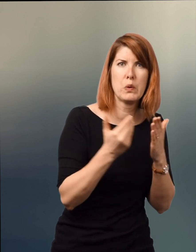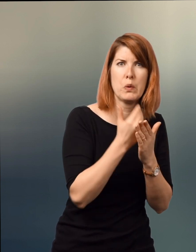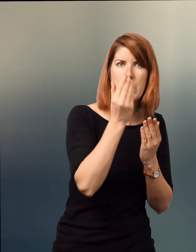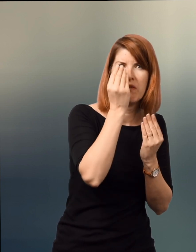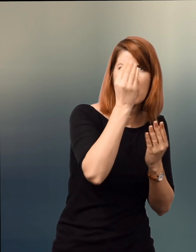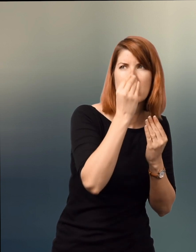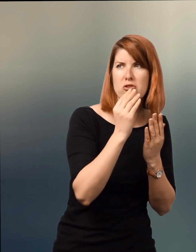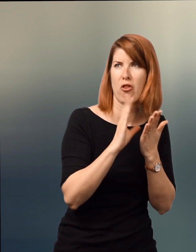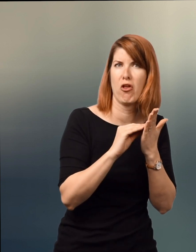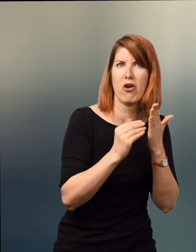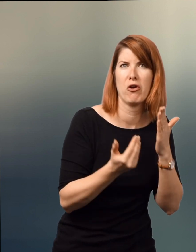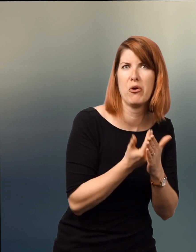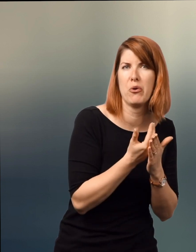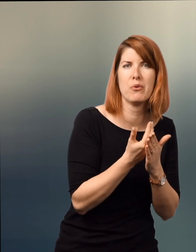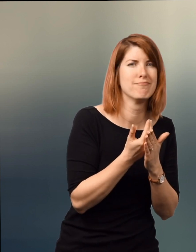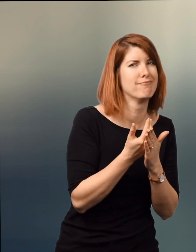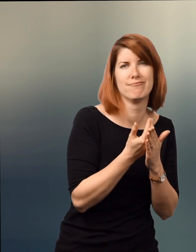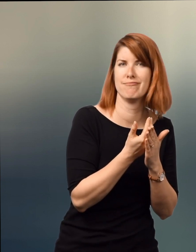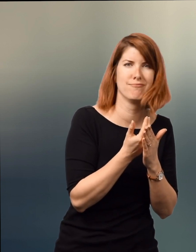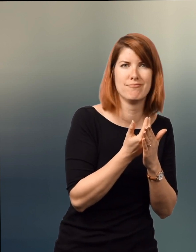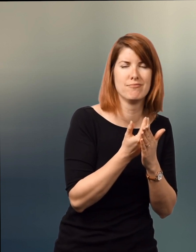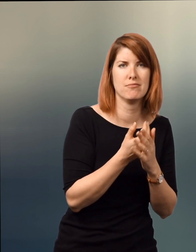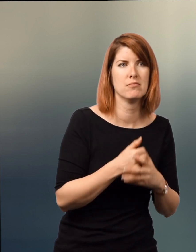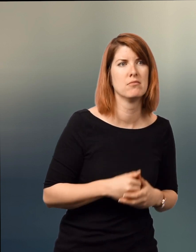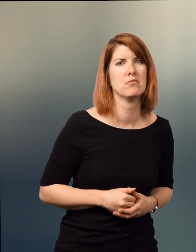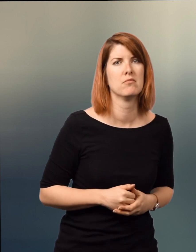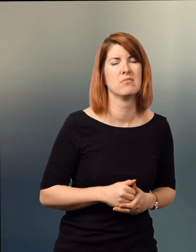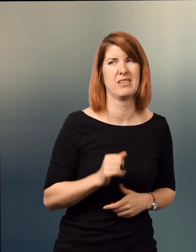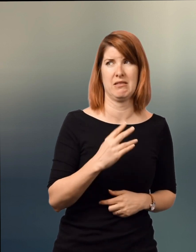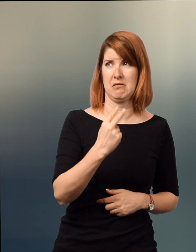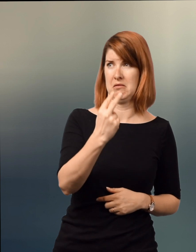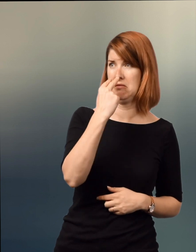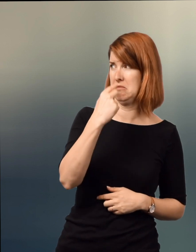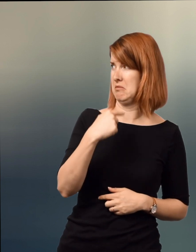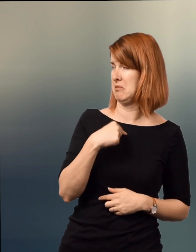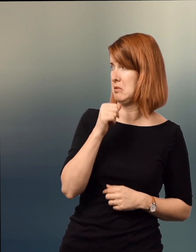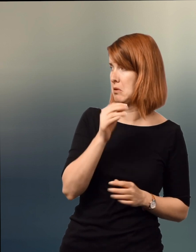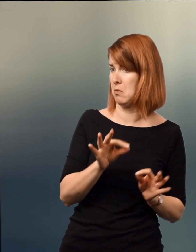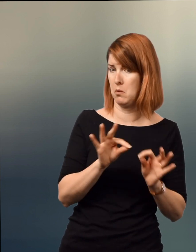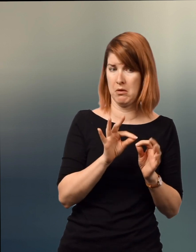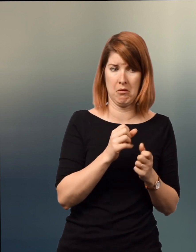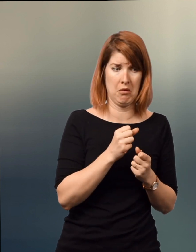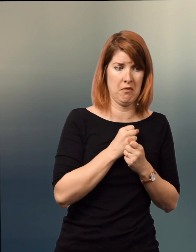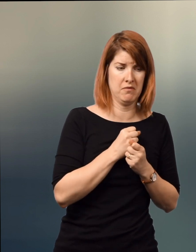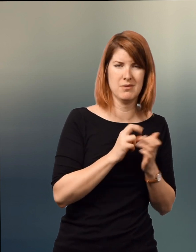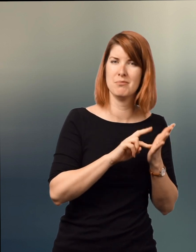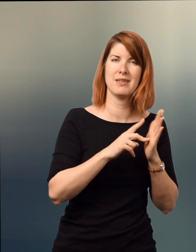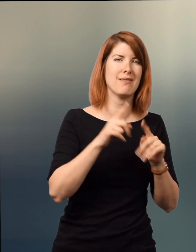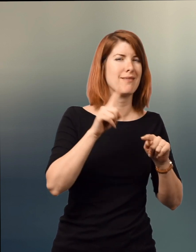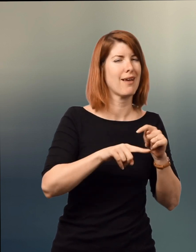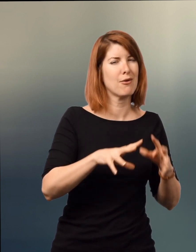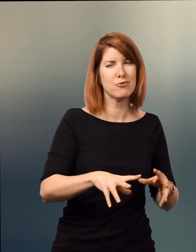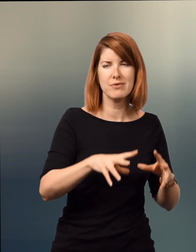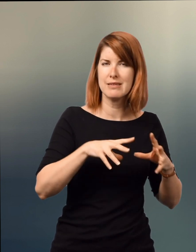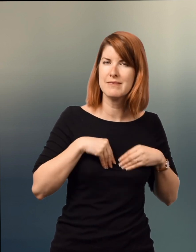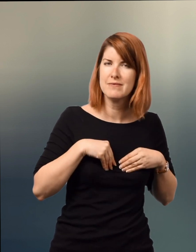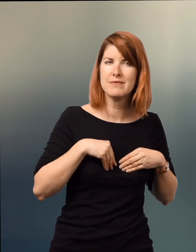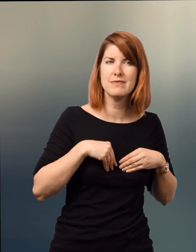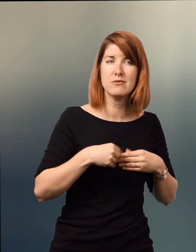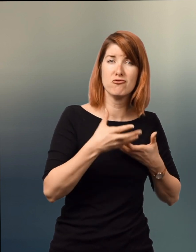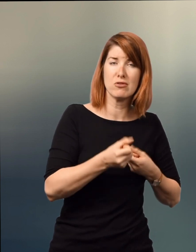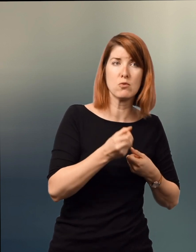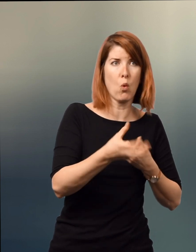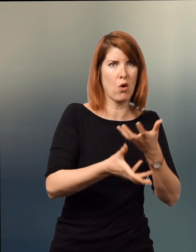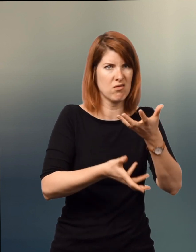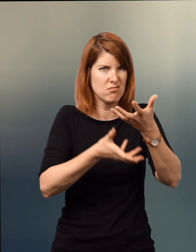be motivated to engage in new information and experiences. A child who sees themselves as unworthy of love will not be